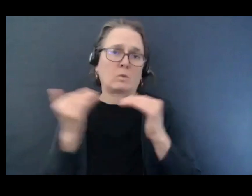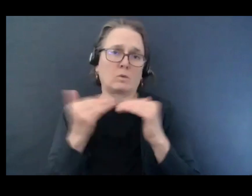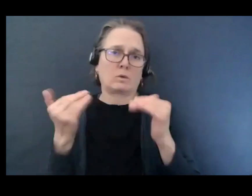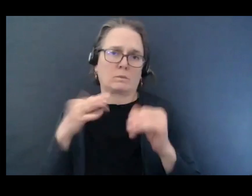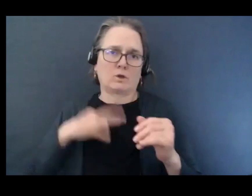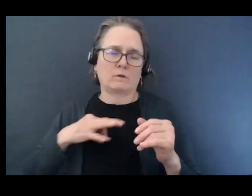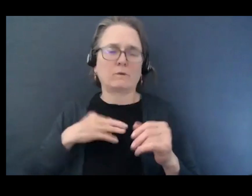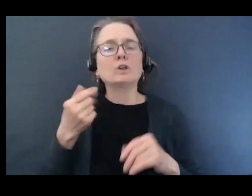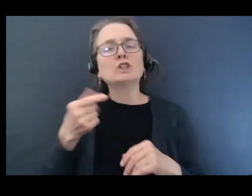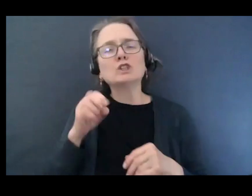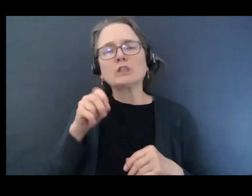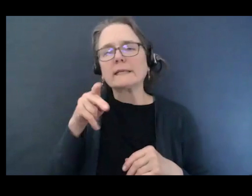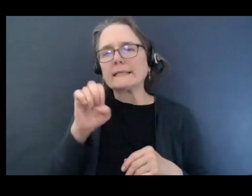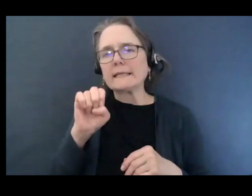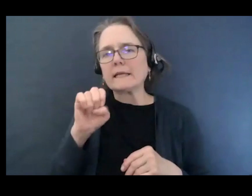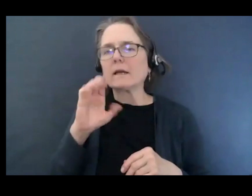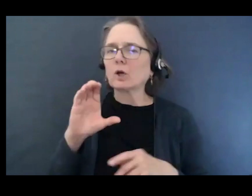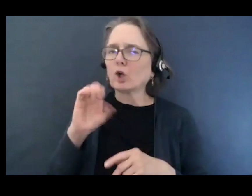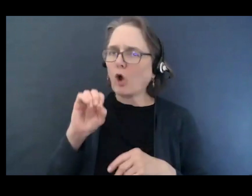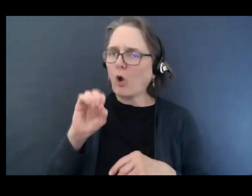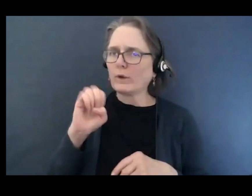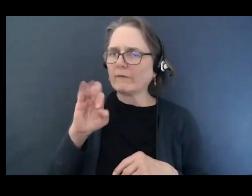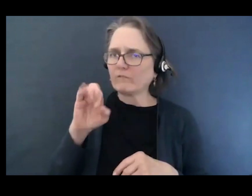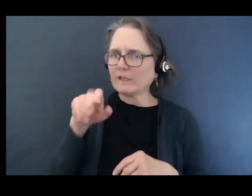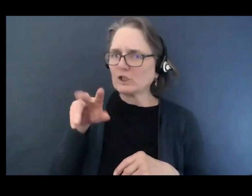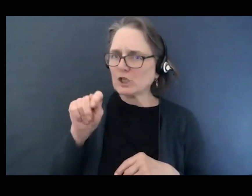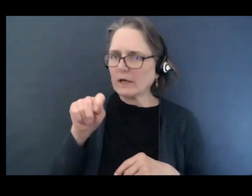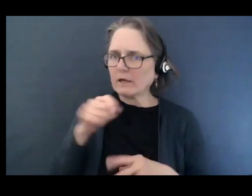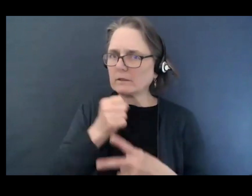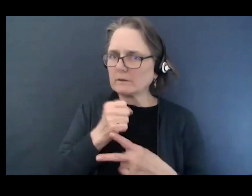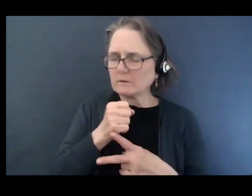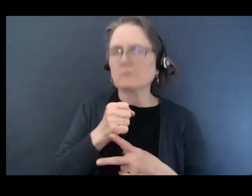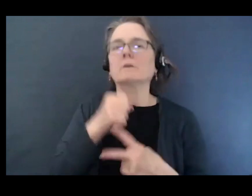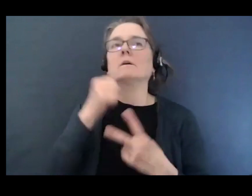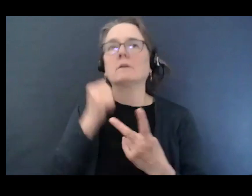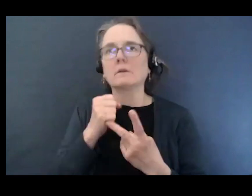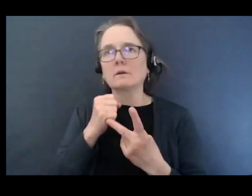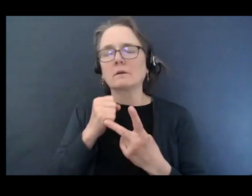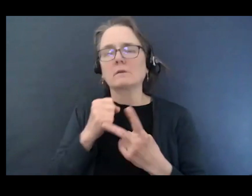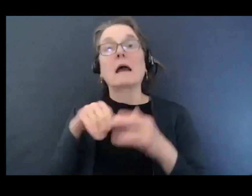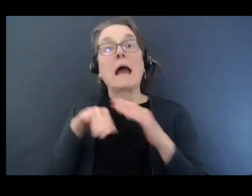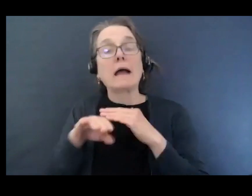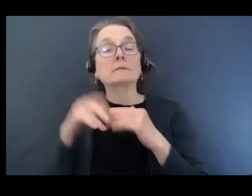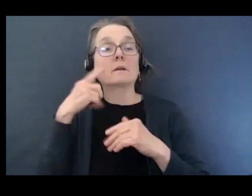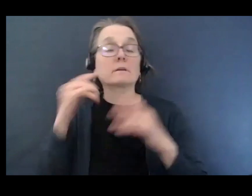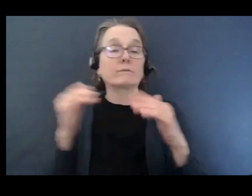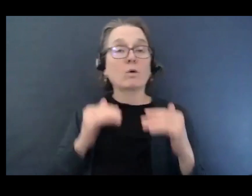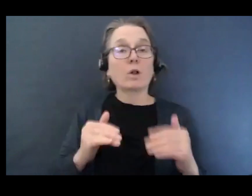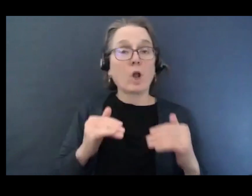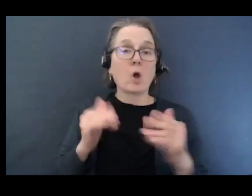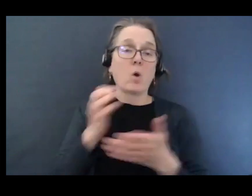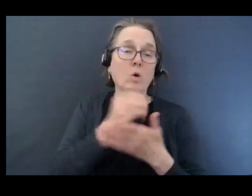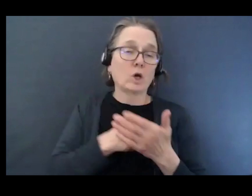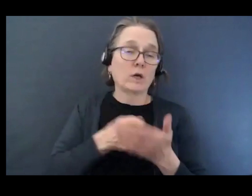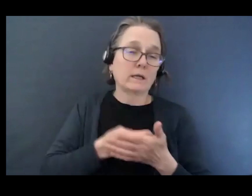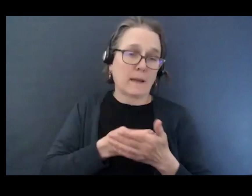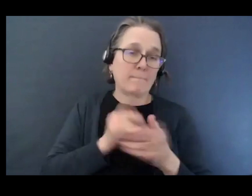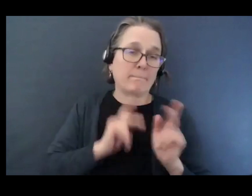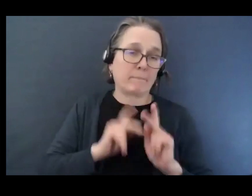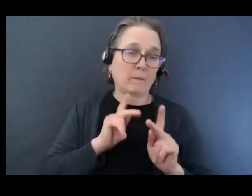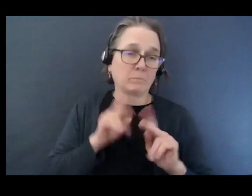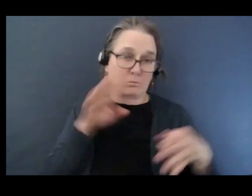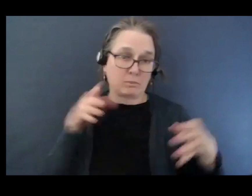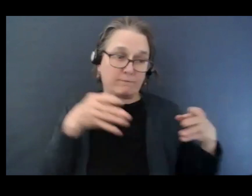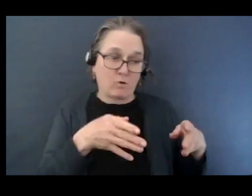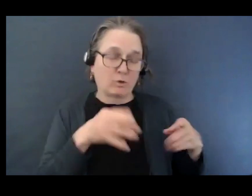of access. You can imagine looking at specifically what I've tried to do here, look at access for lower income groups and use that as